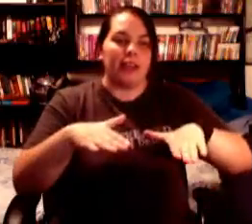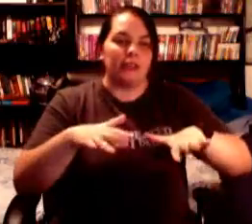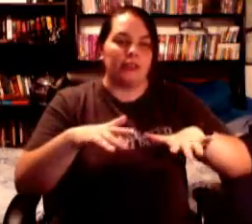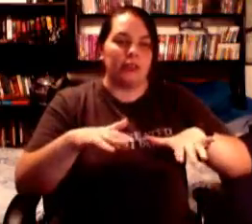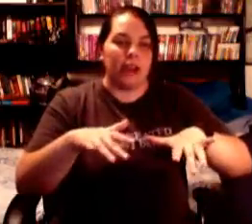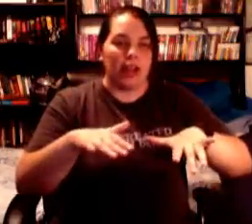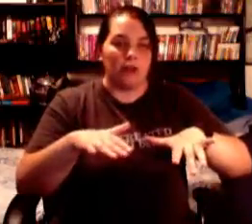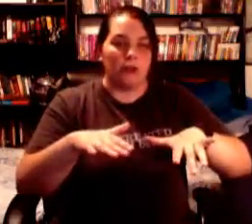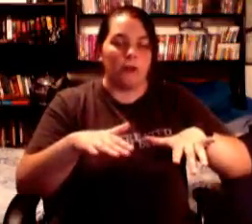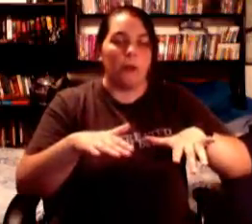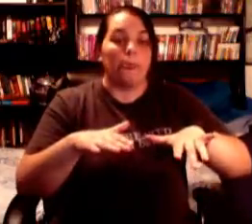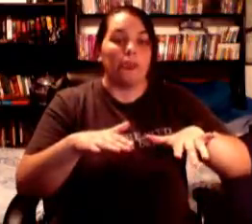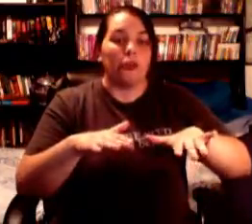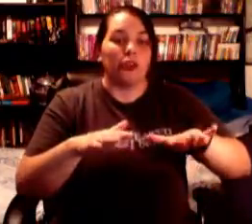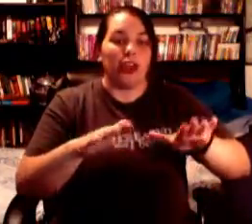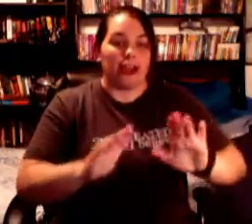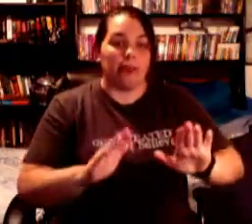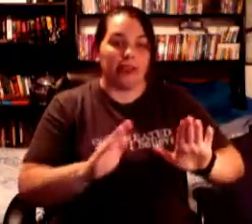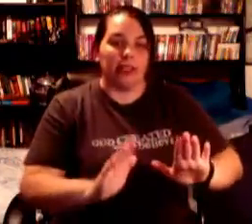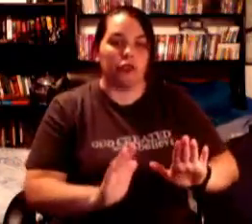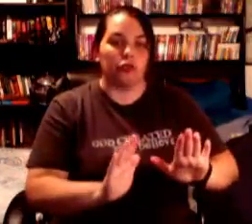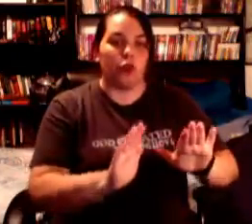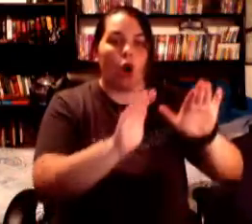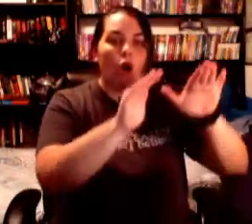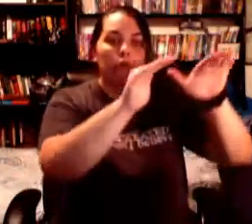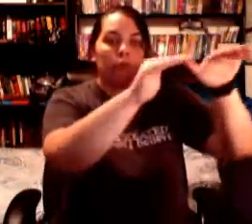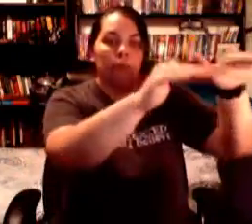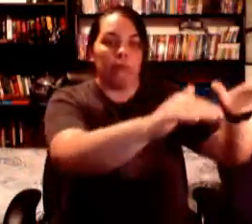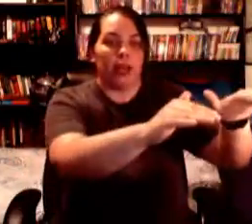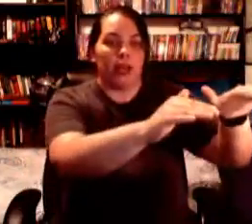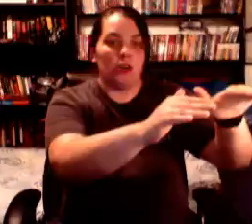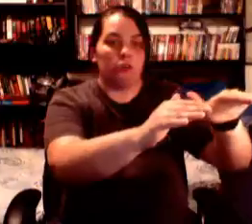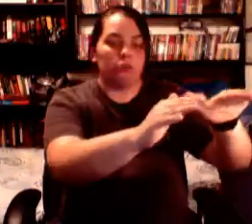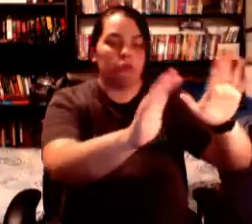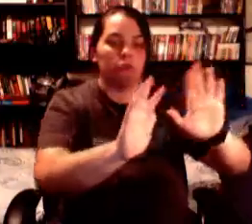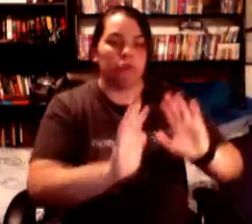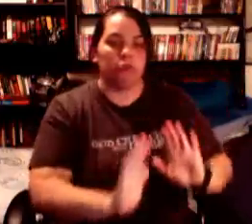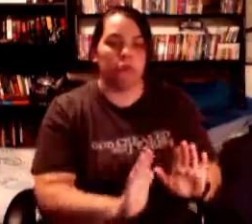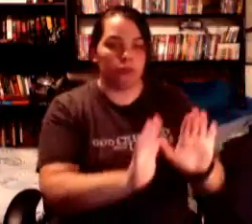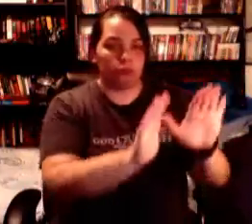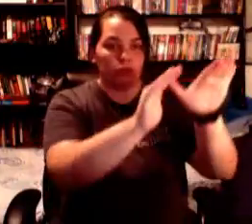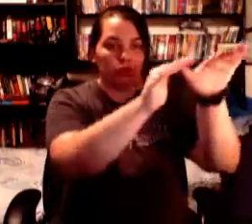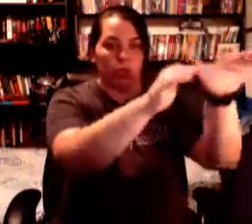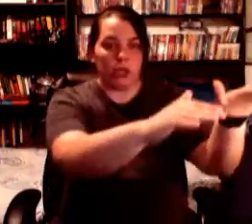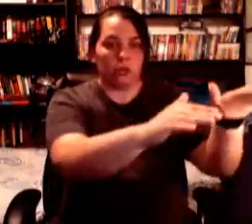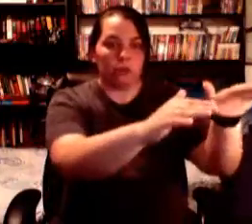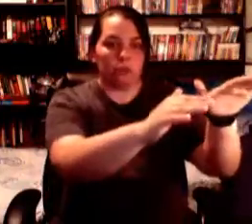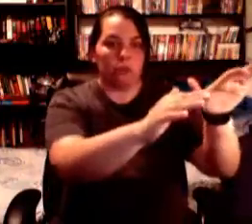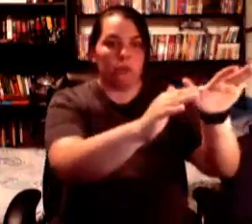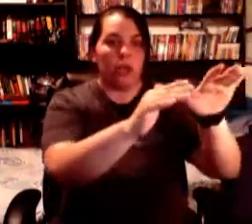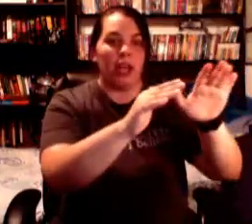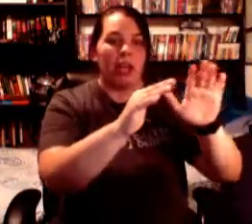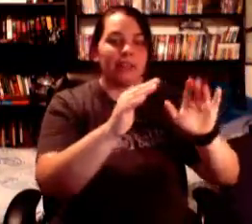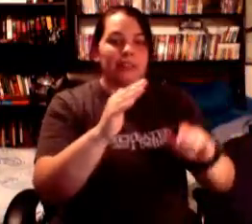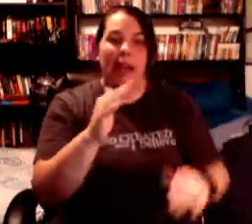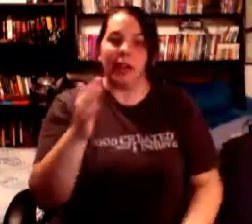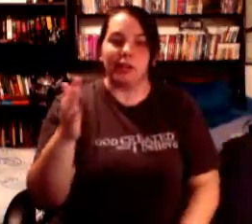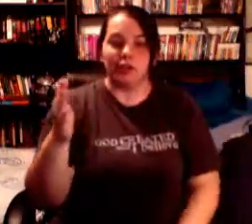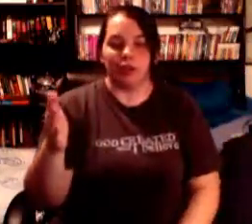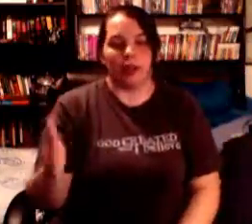hand down, you're going to kind of like draw a hill. So hill. Side, you're just going to